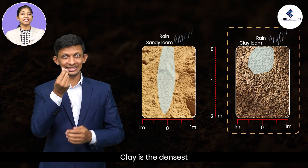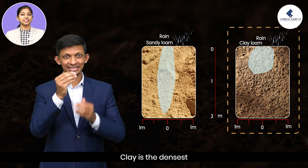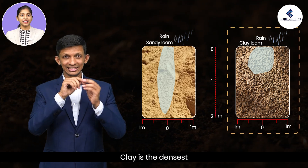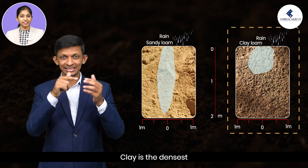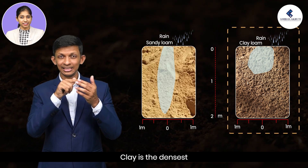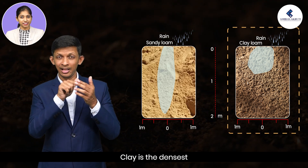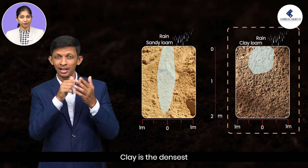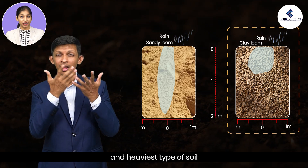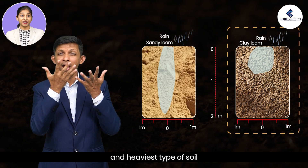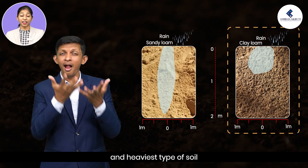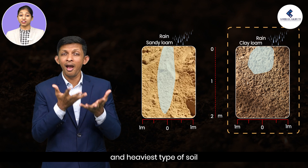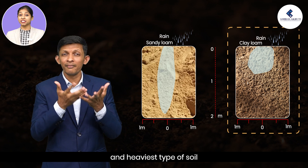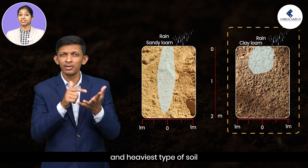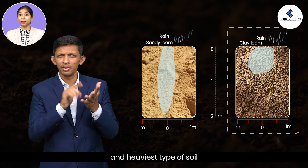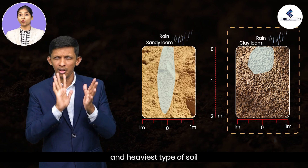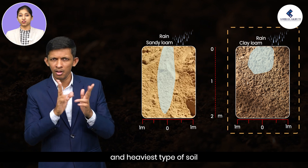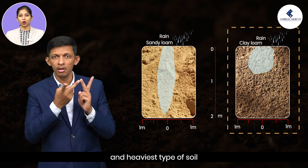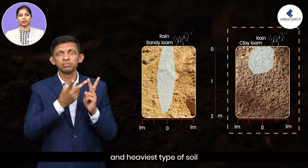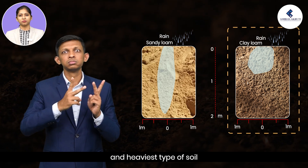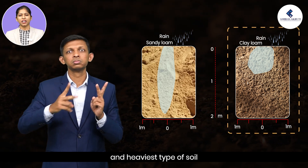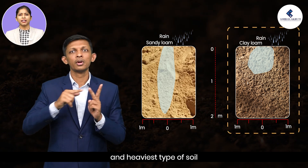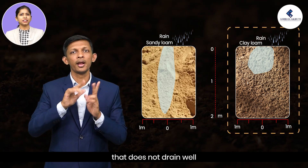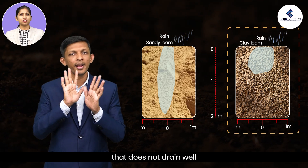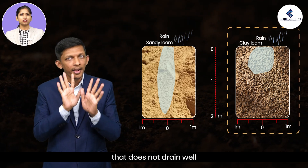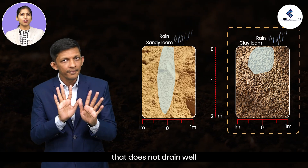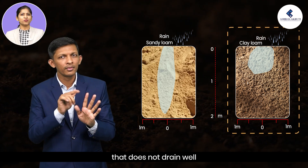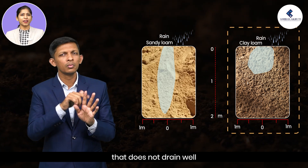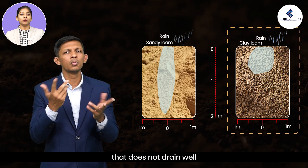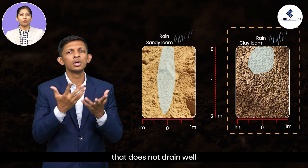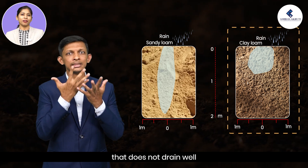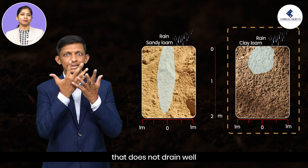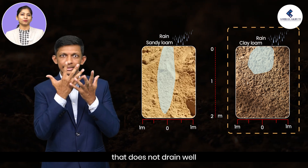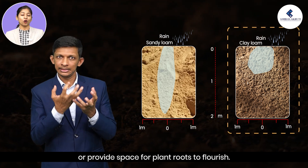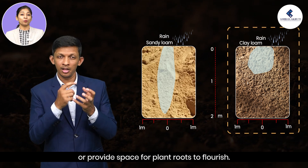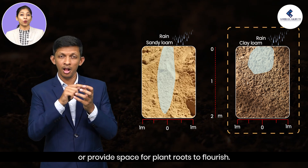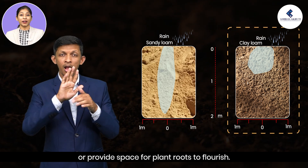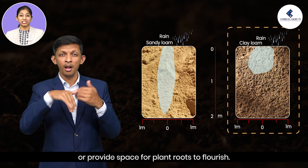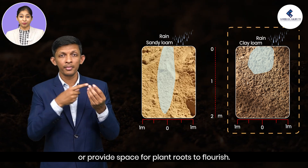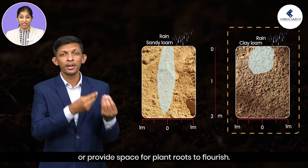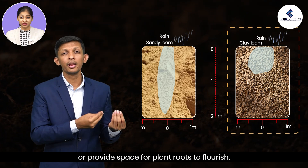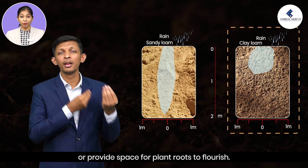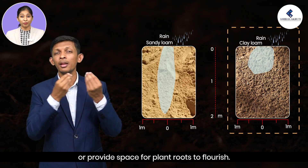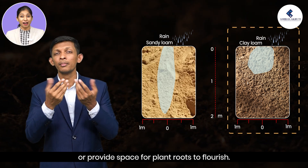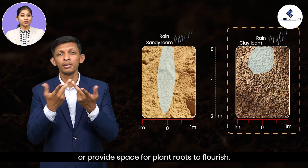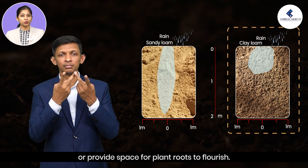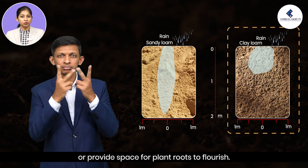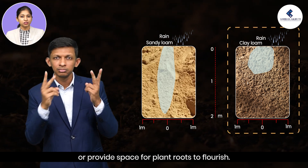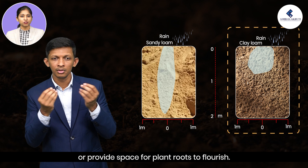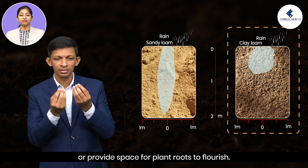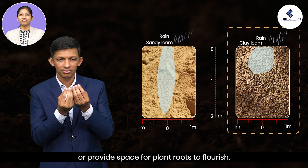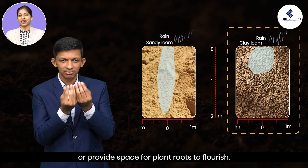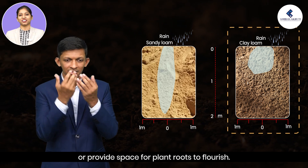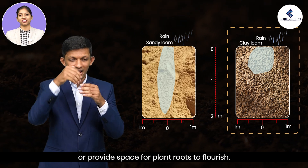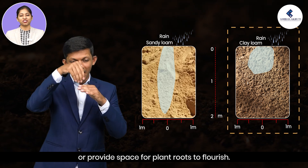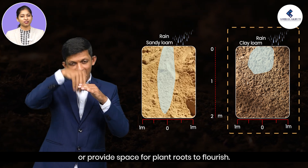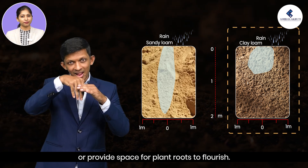Clay is the densest and heaviest type of soil that does not drain well or provide space for plant roots